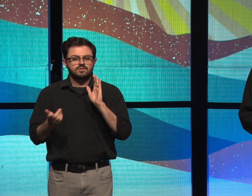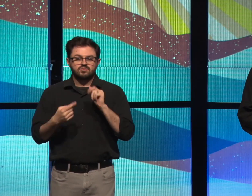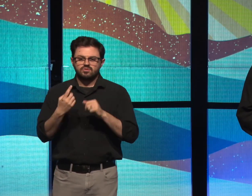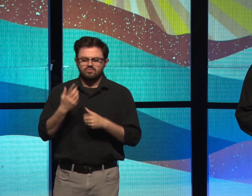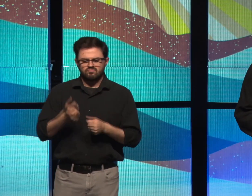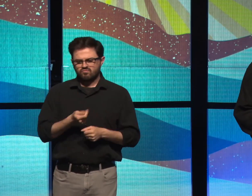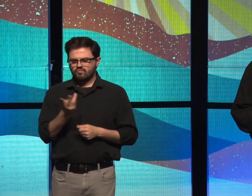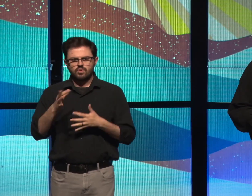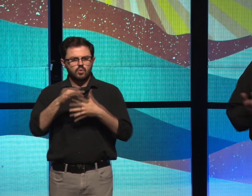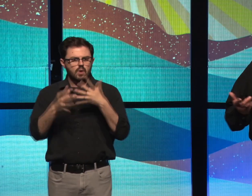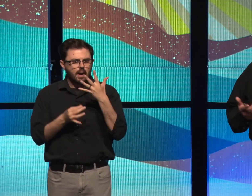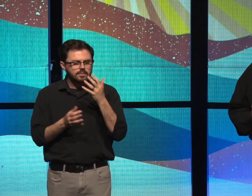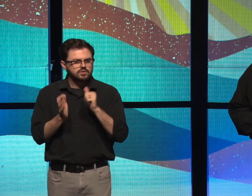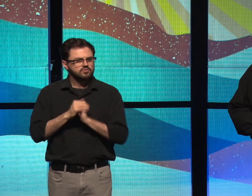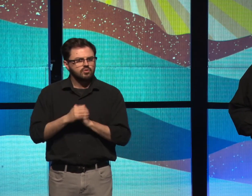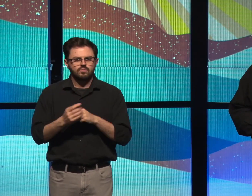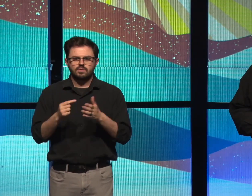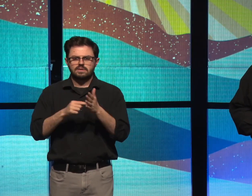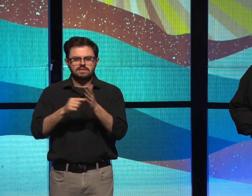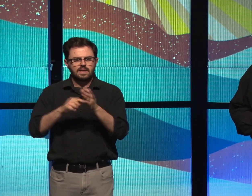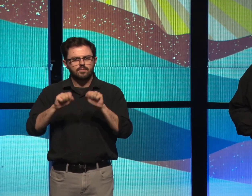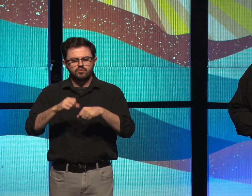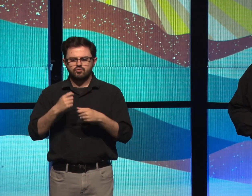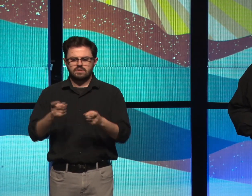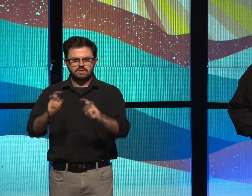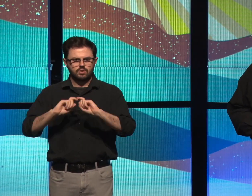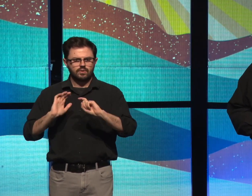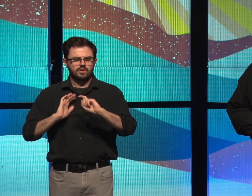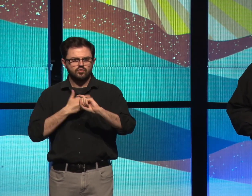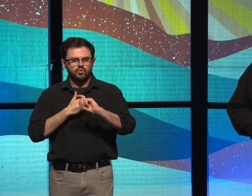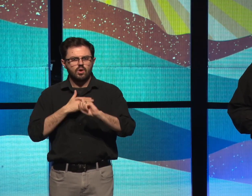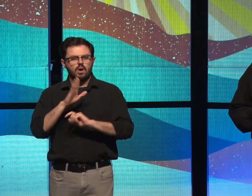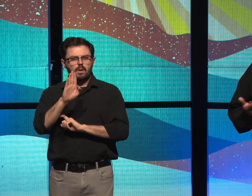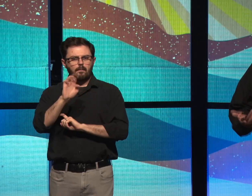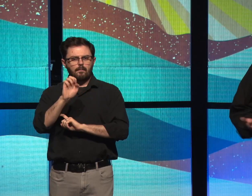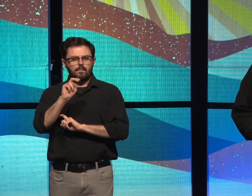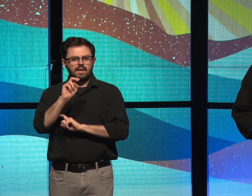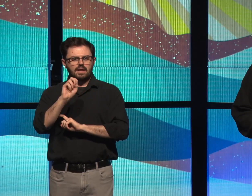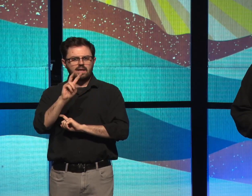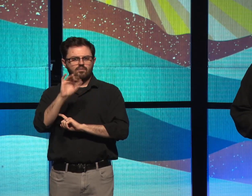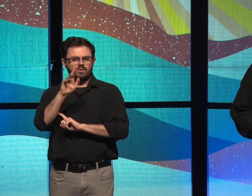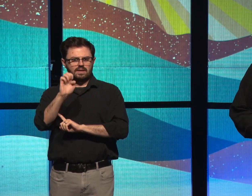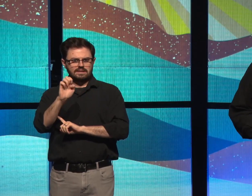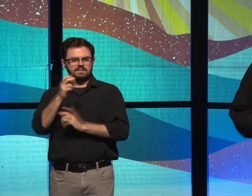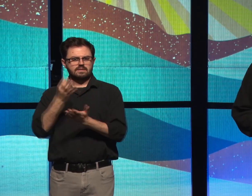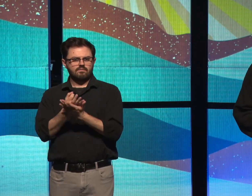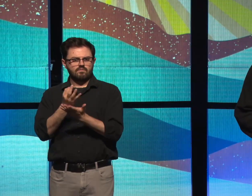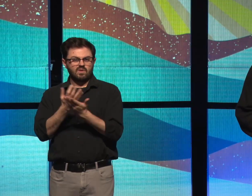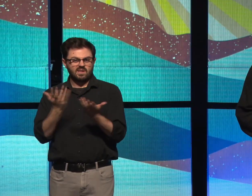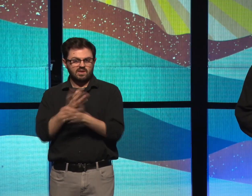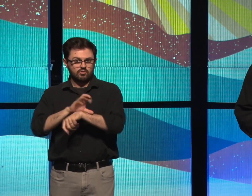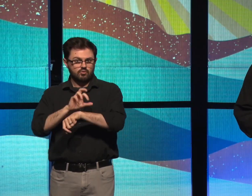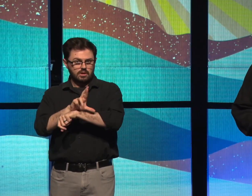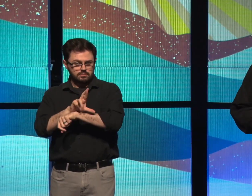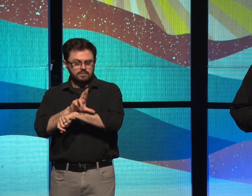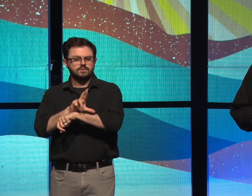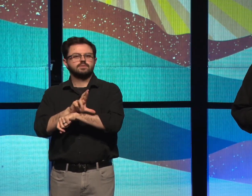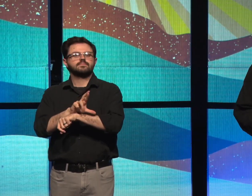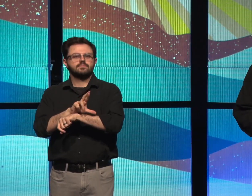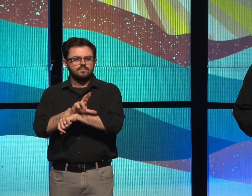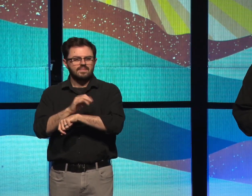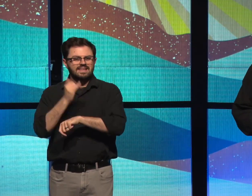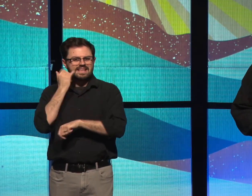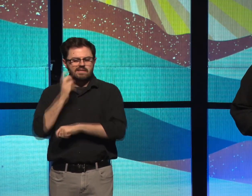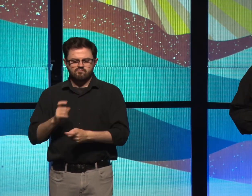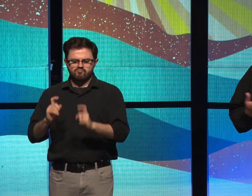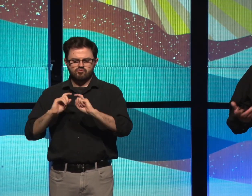envelope today, you can give to the benevolence fund here at Crossroads. Or giving to Crossroads helps us to provide